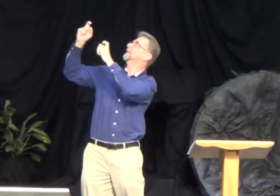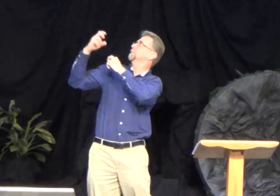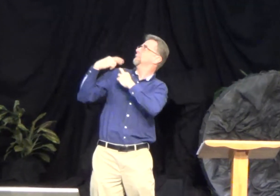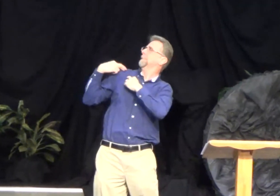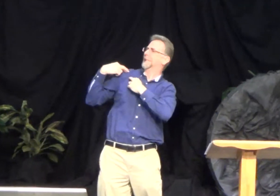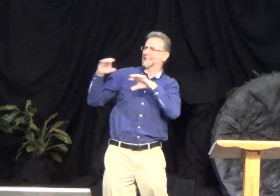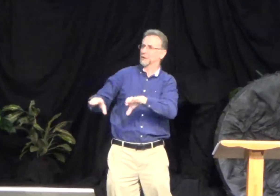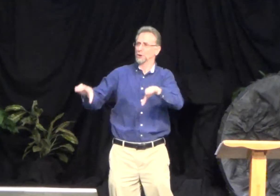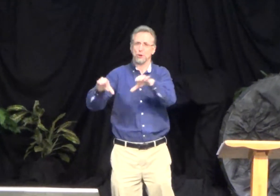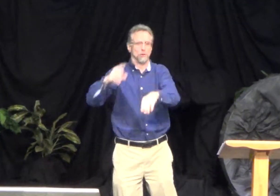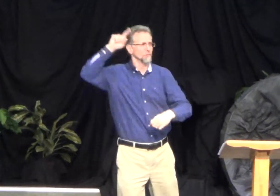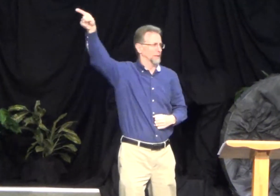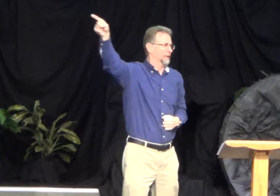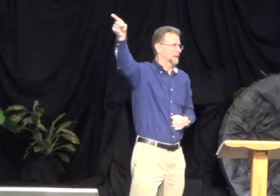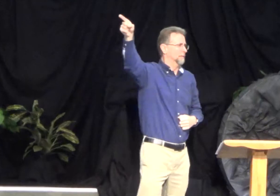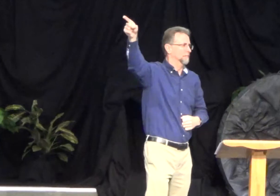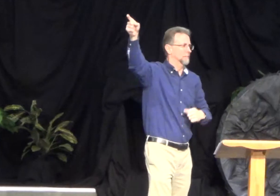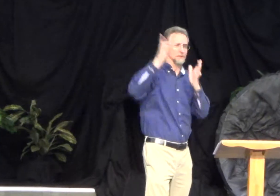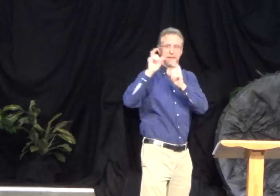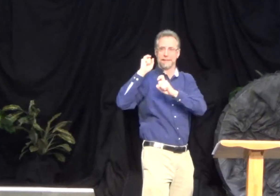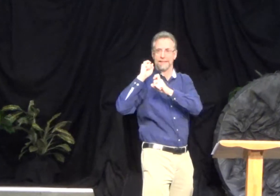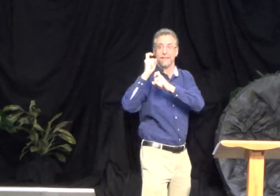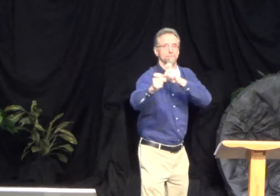Jesus, the responsibility that we have to him,